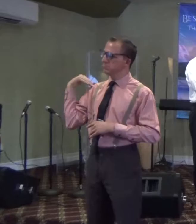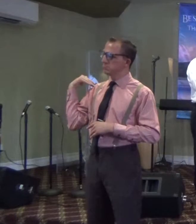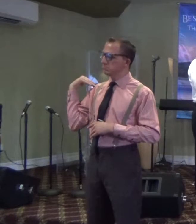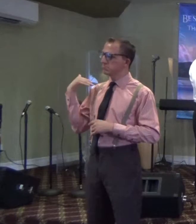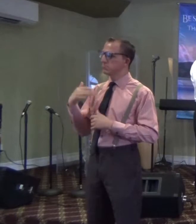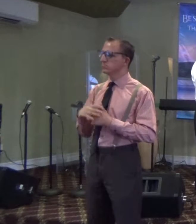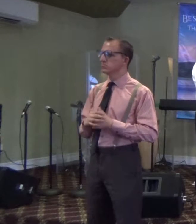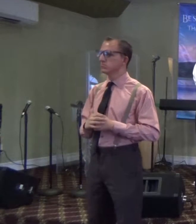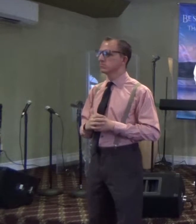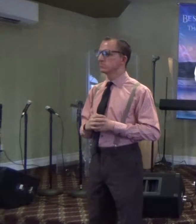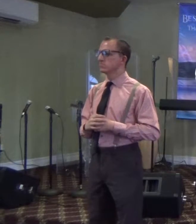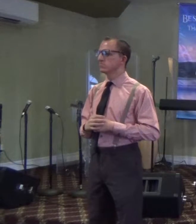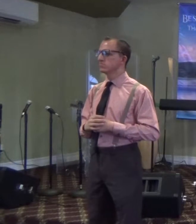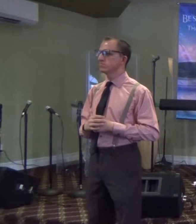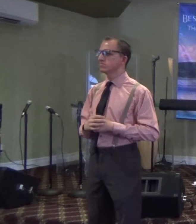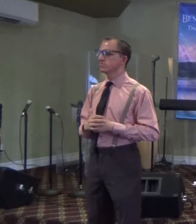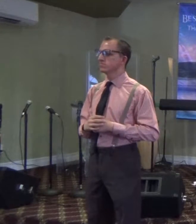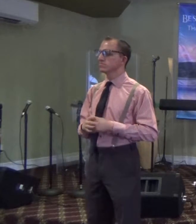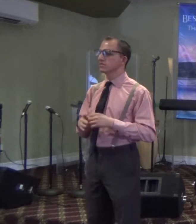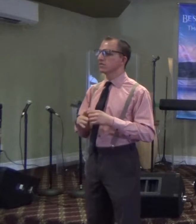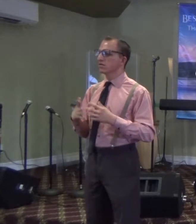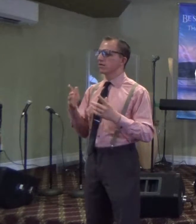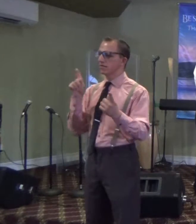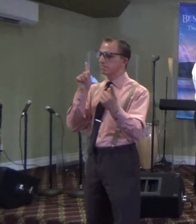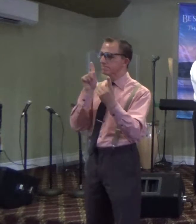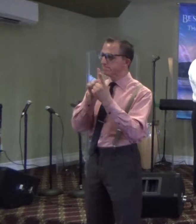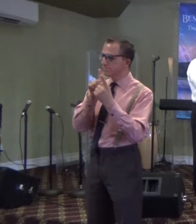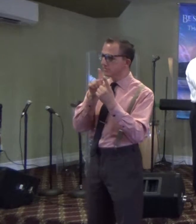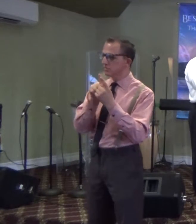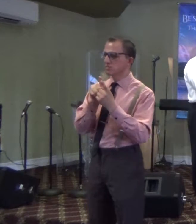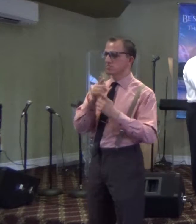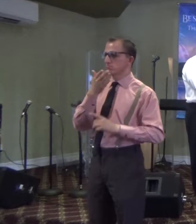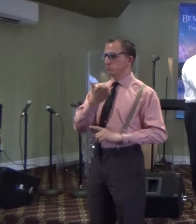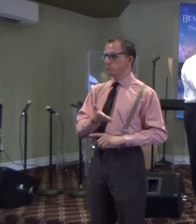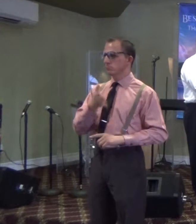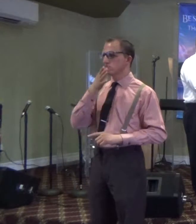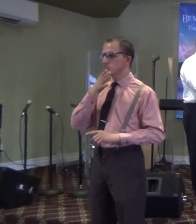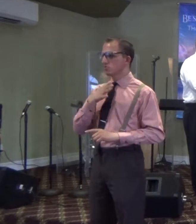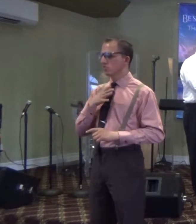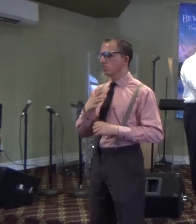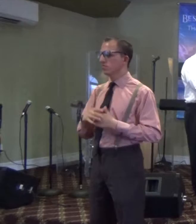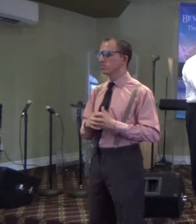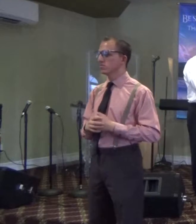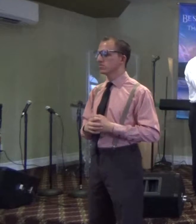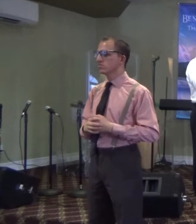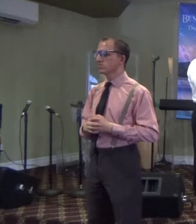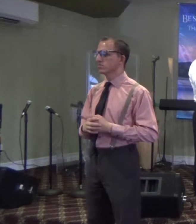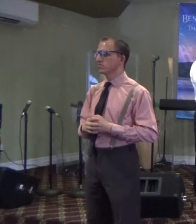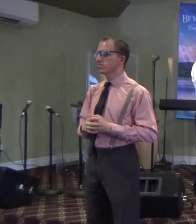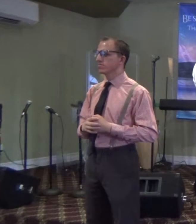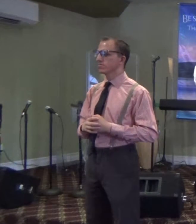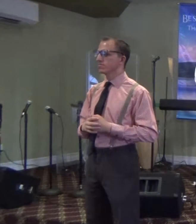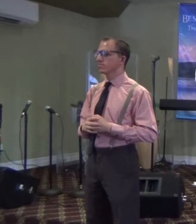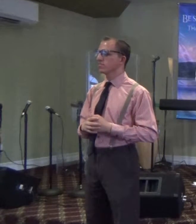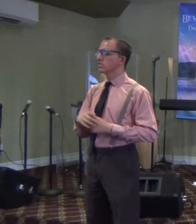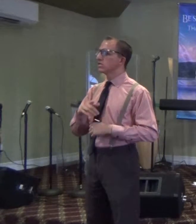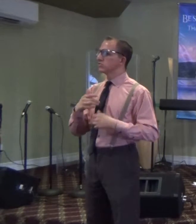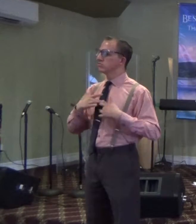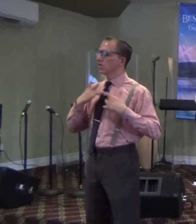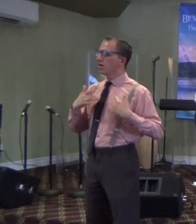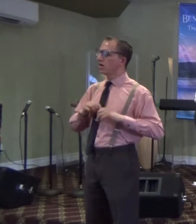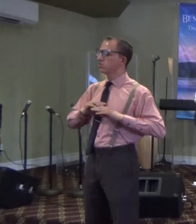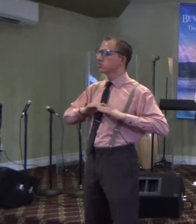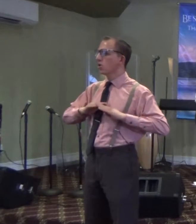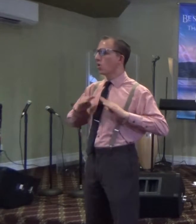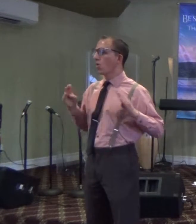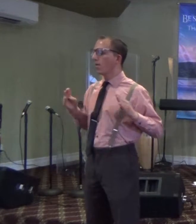Holy Ghost que nos guió a ella. that guided us to her. De alguna manera nos In one abrió su way, she corazón